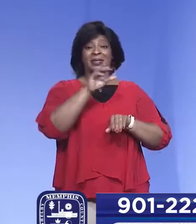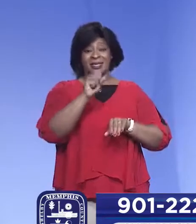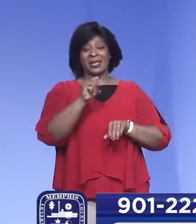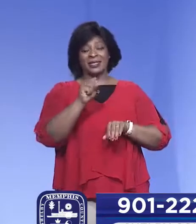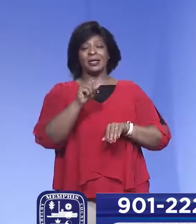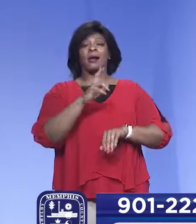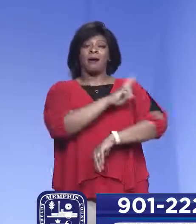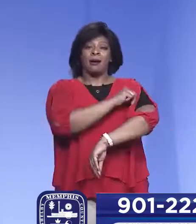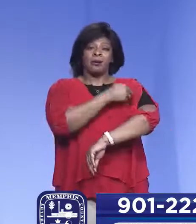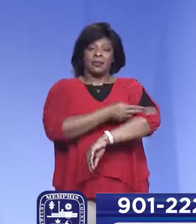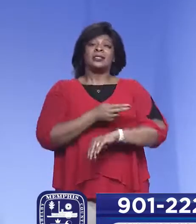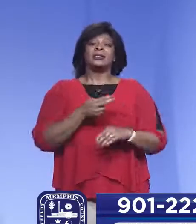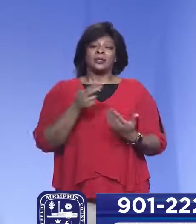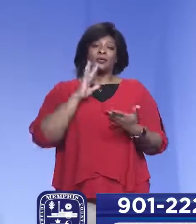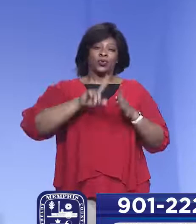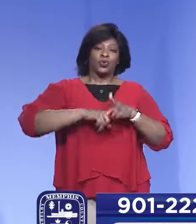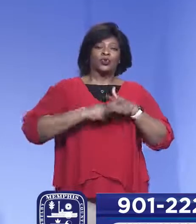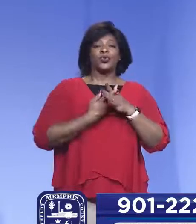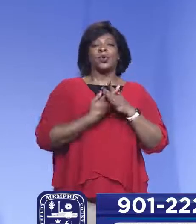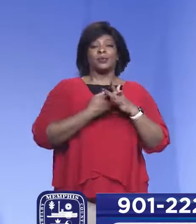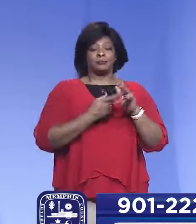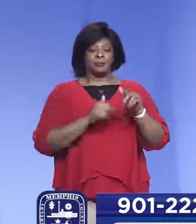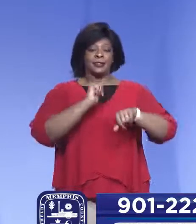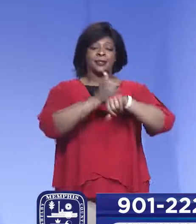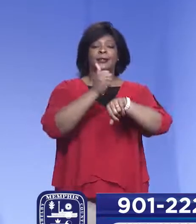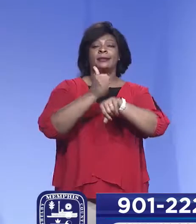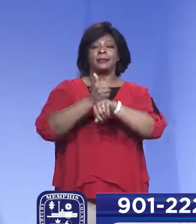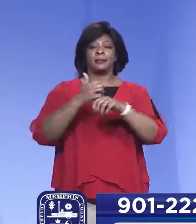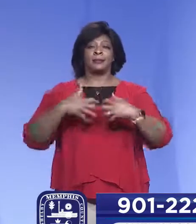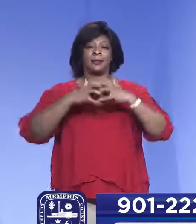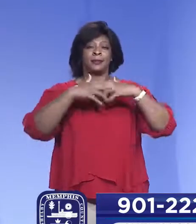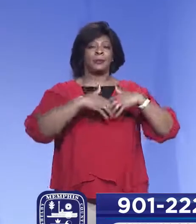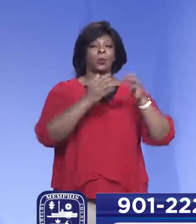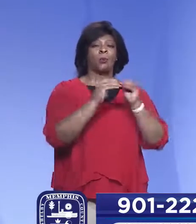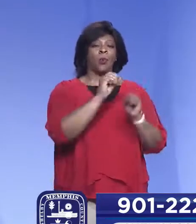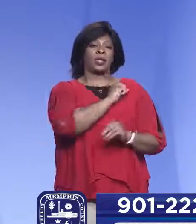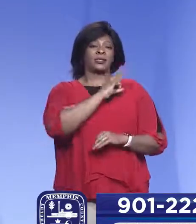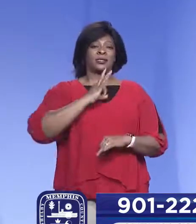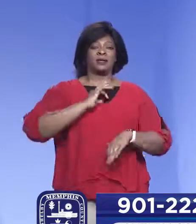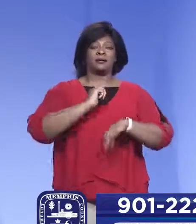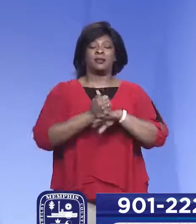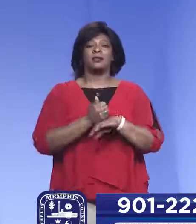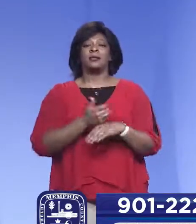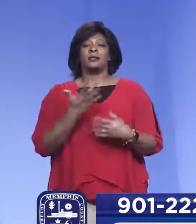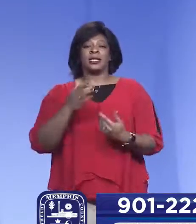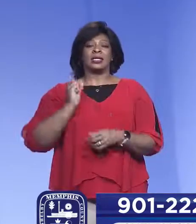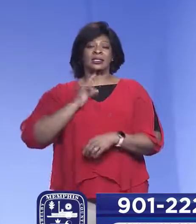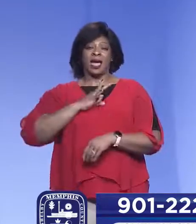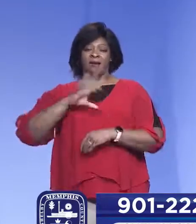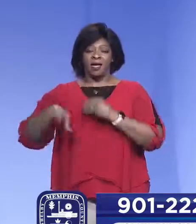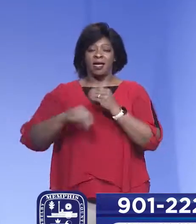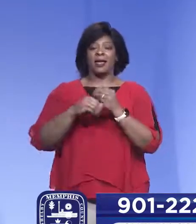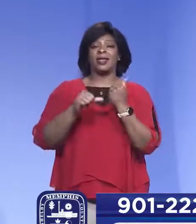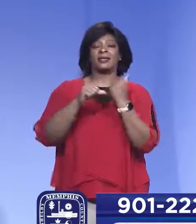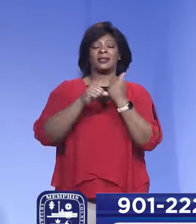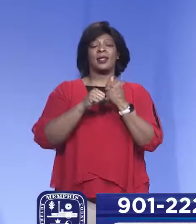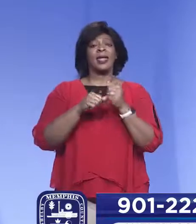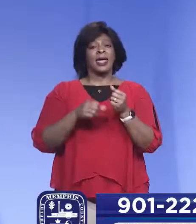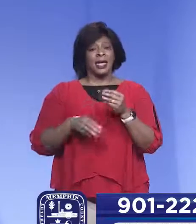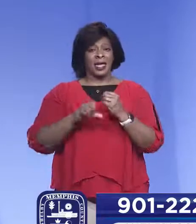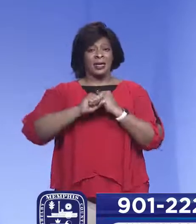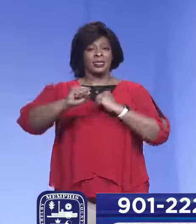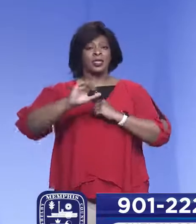and the hospitals will now begin to enact those measures that will bring additional staff multipliers, and extend their ability to